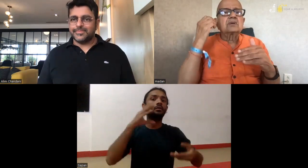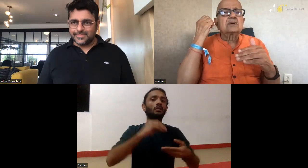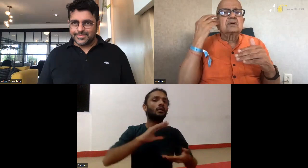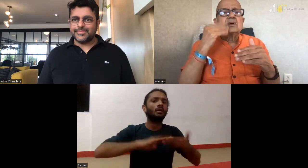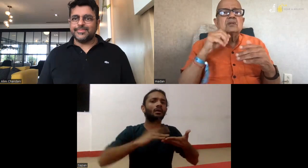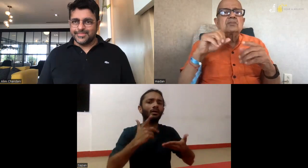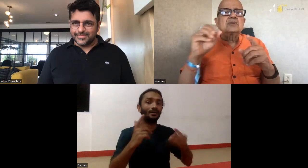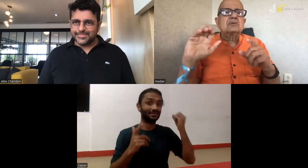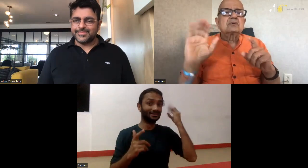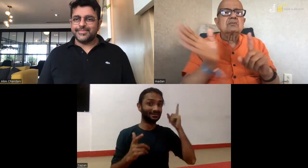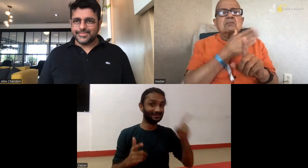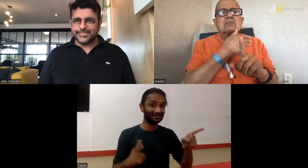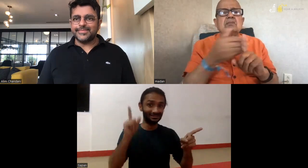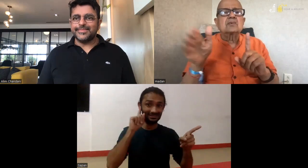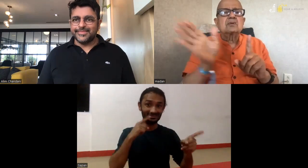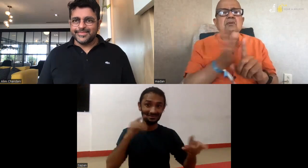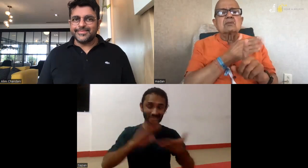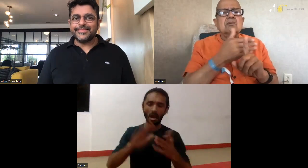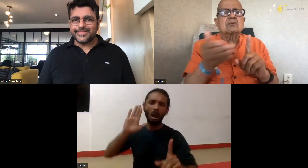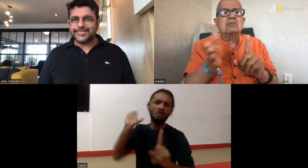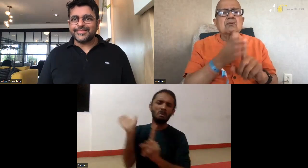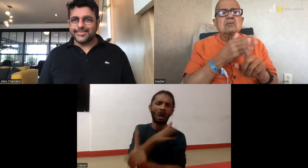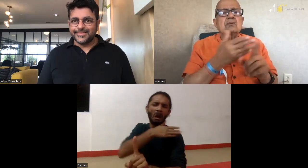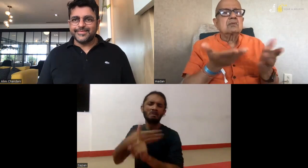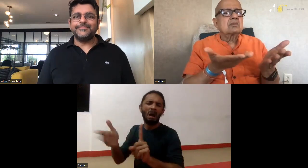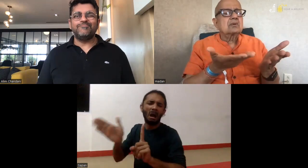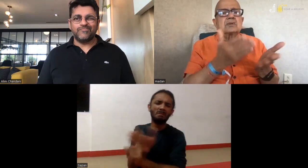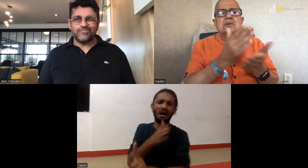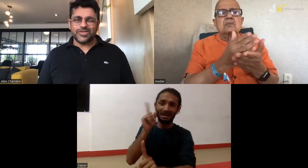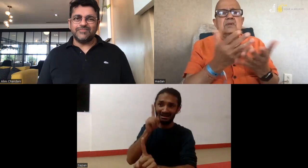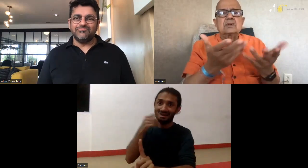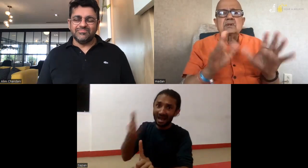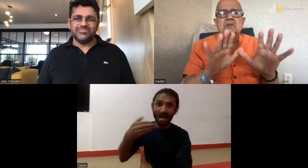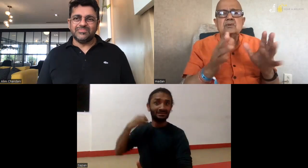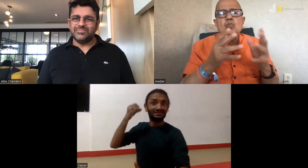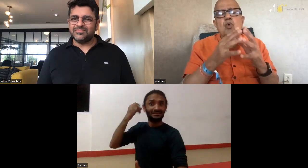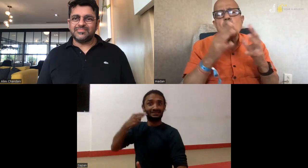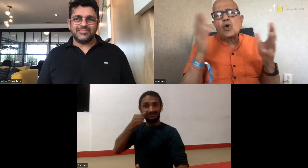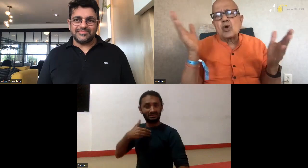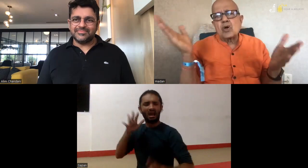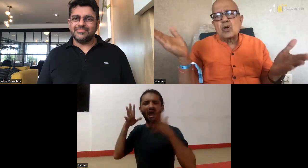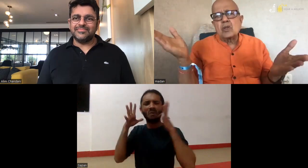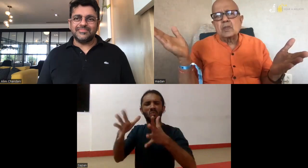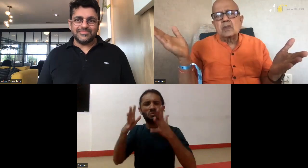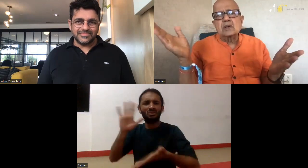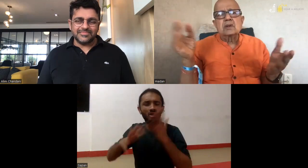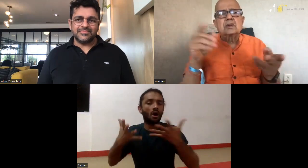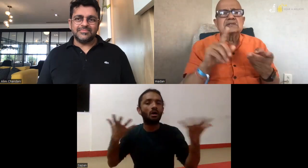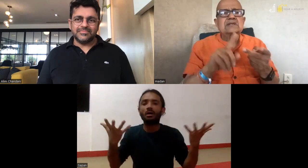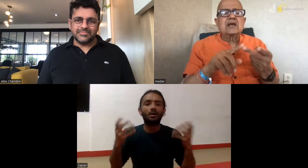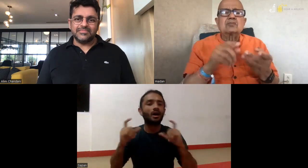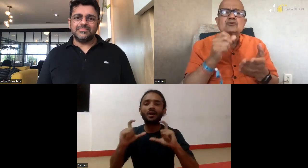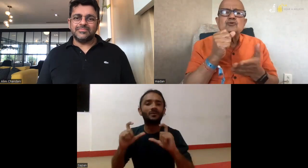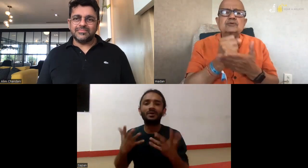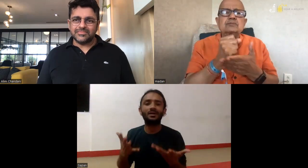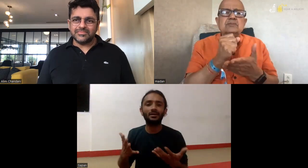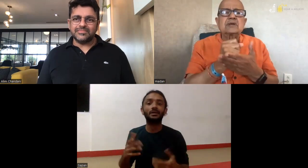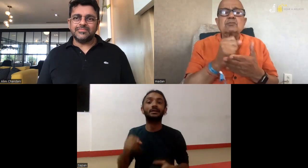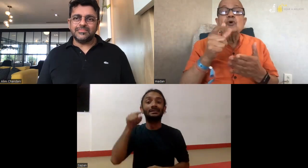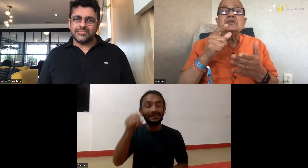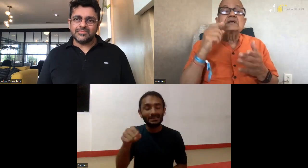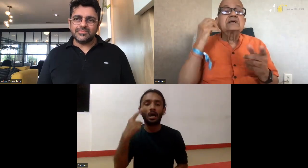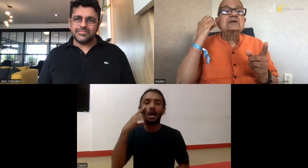a good command over English language, but they are already have the English in their mind and they would like